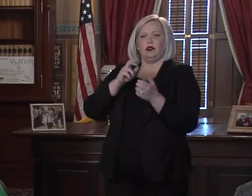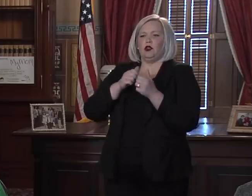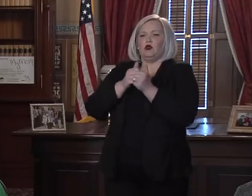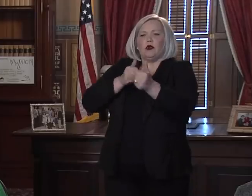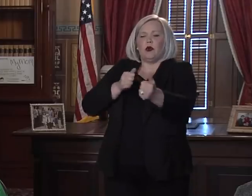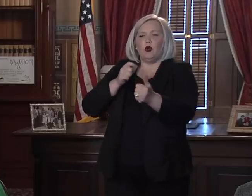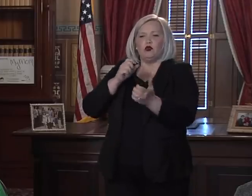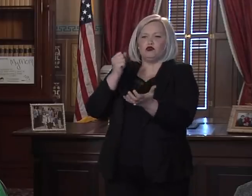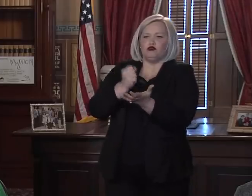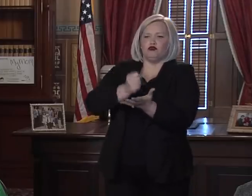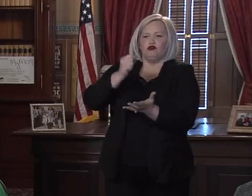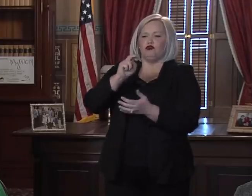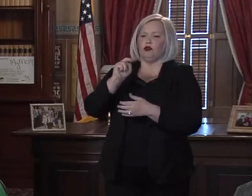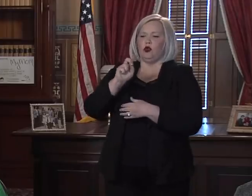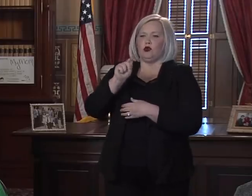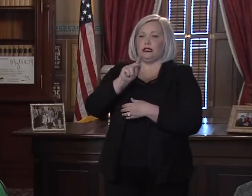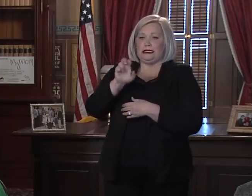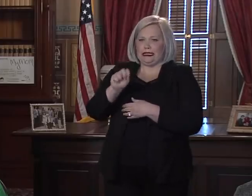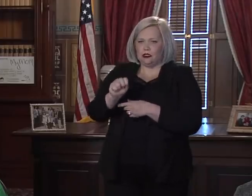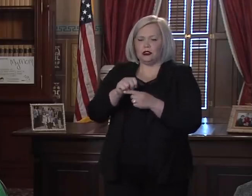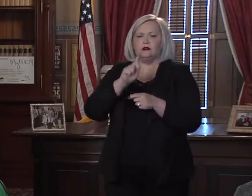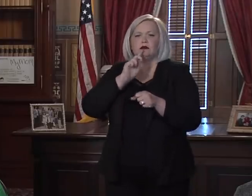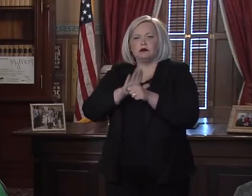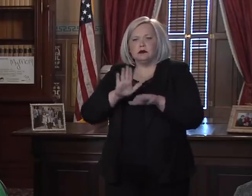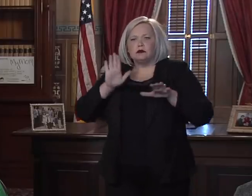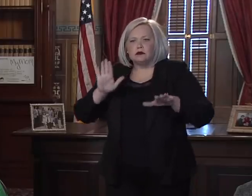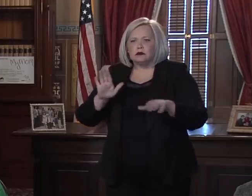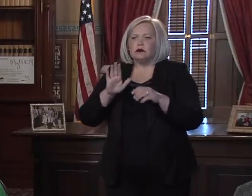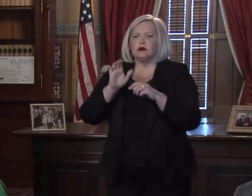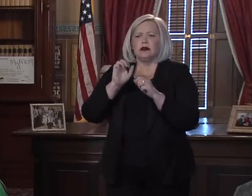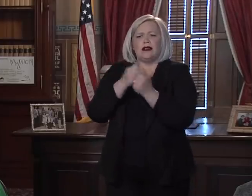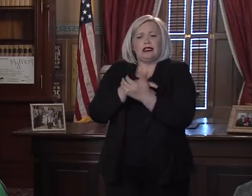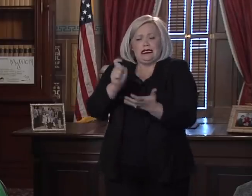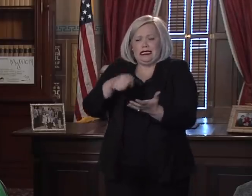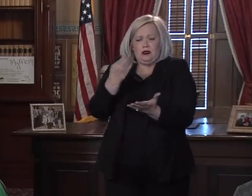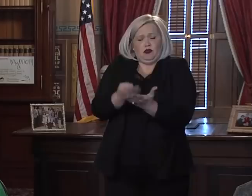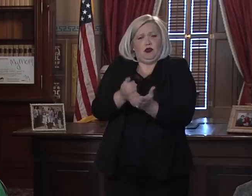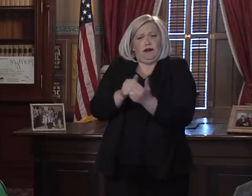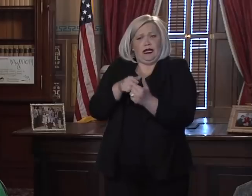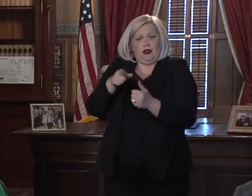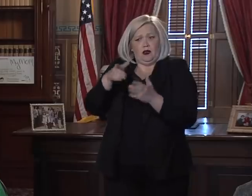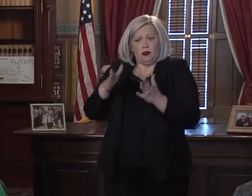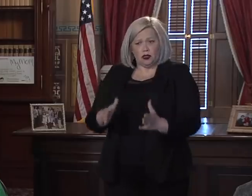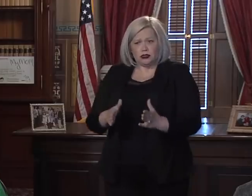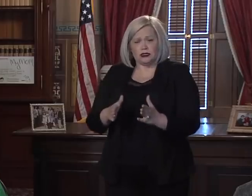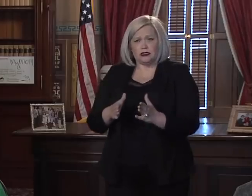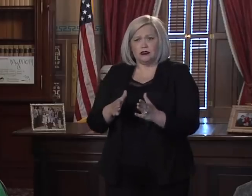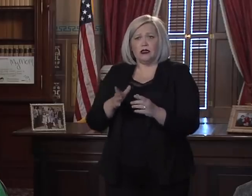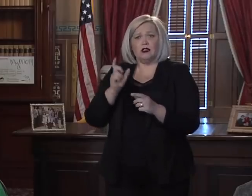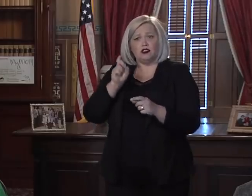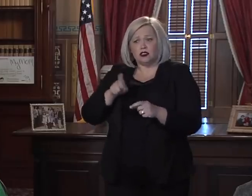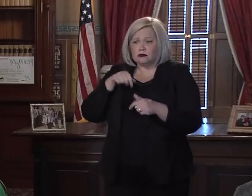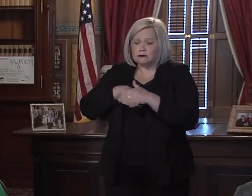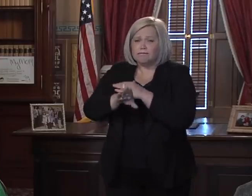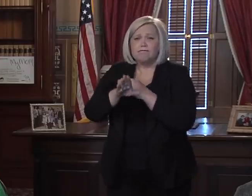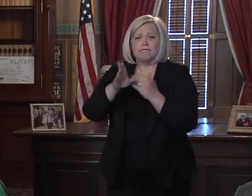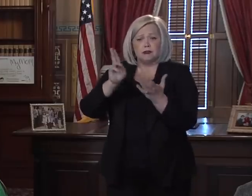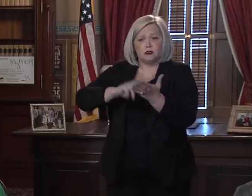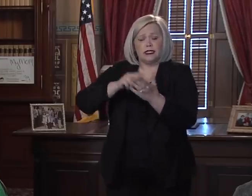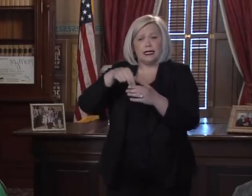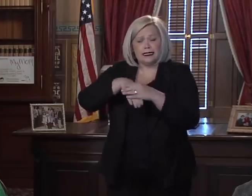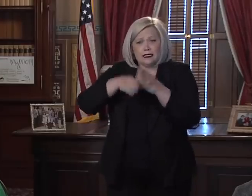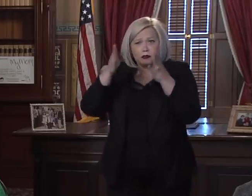remote witness attestations and acknowledgments, and remote visitations. We're doing everything we